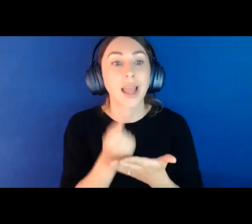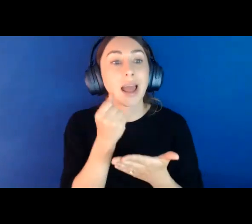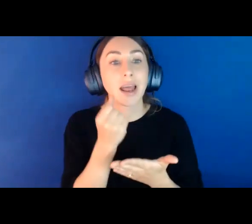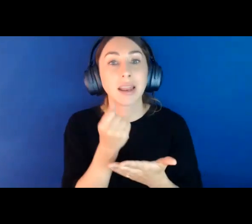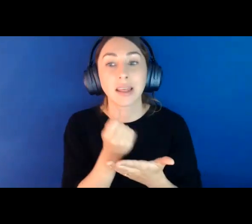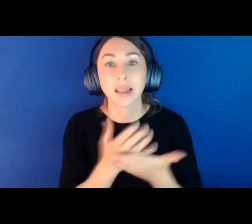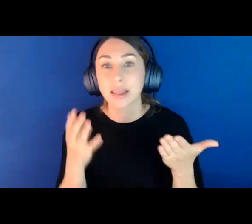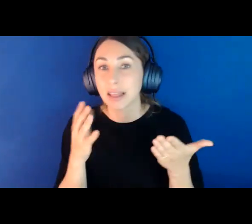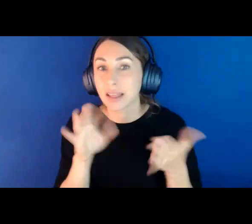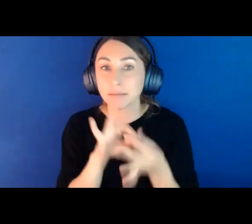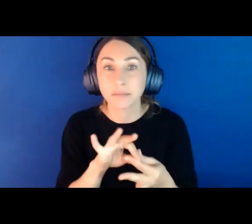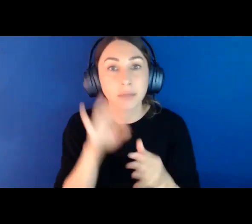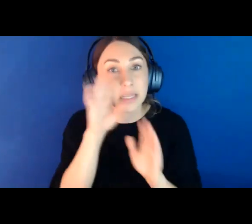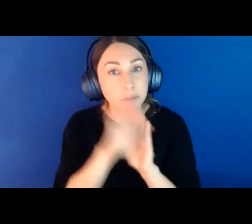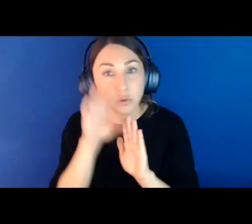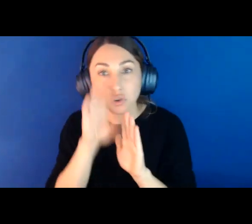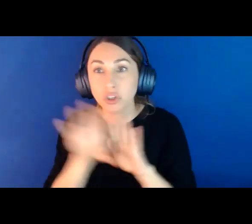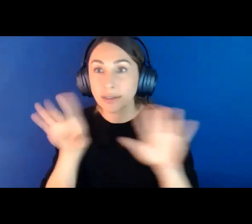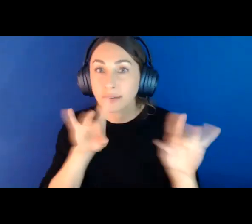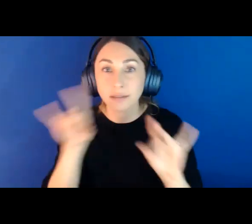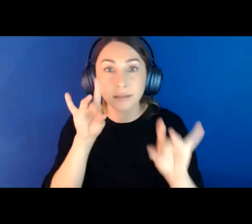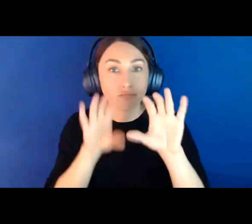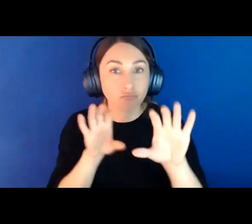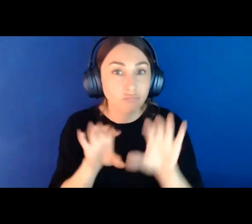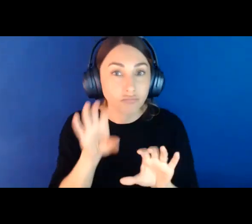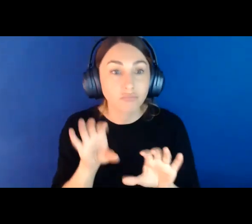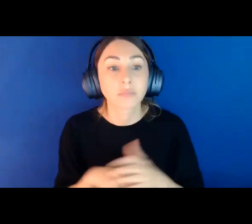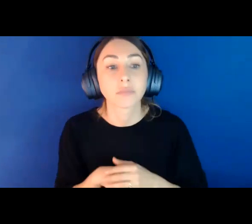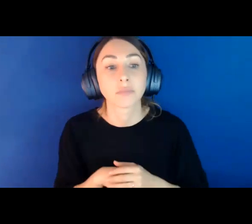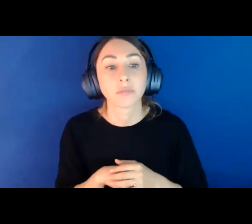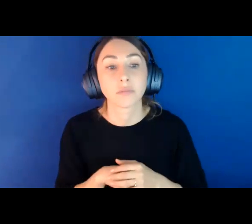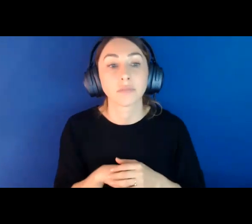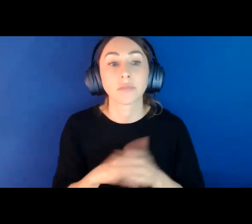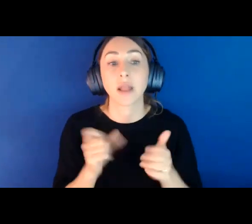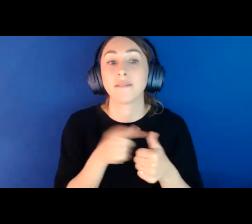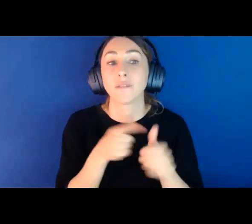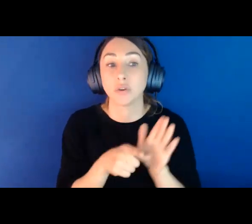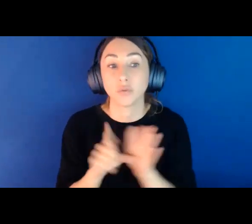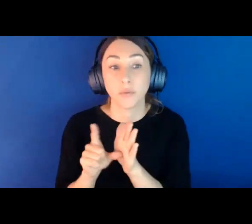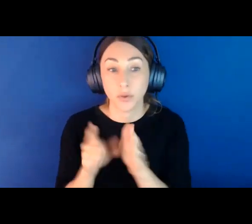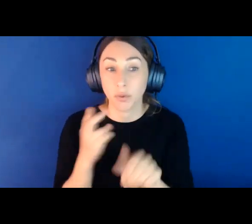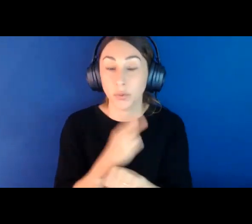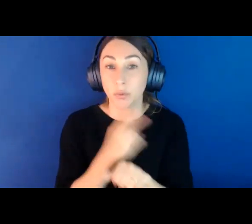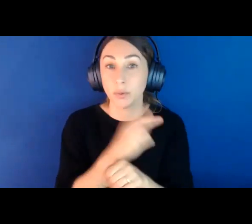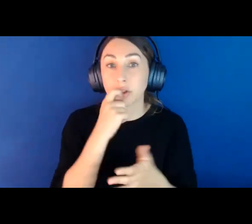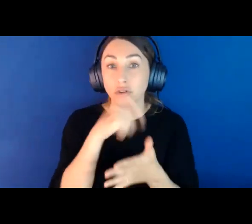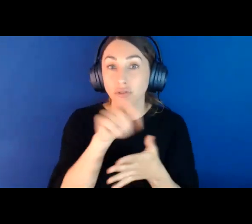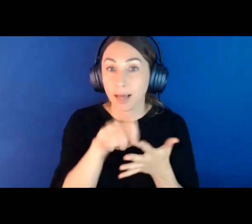picking images, anything like that. We go for our first review using a